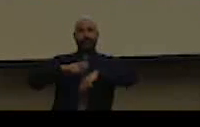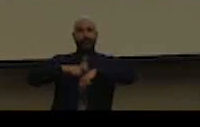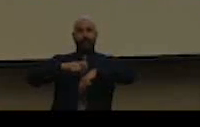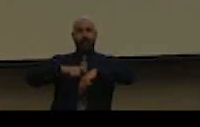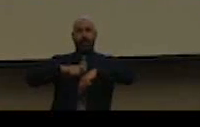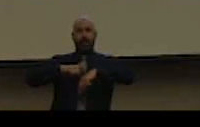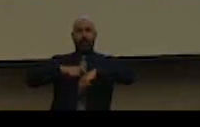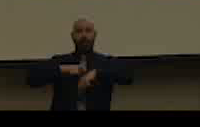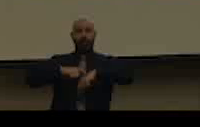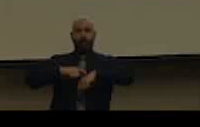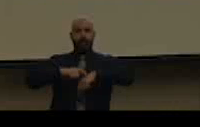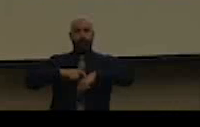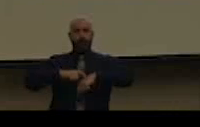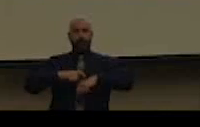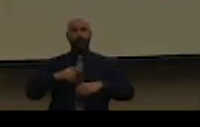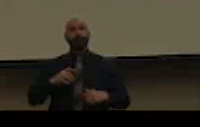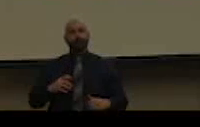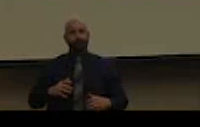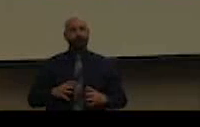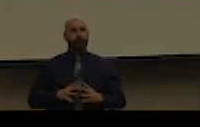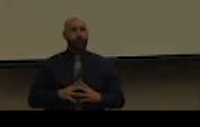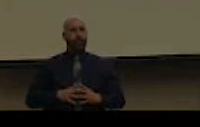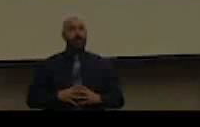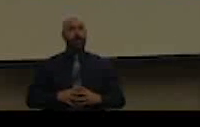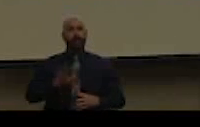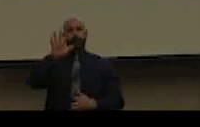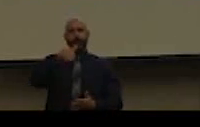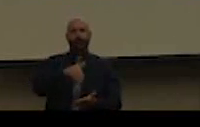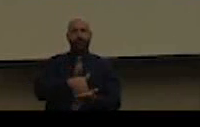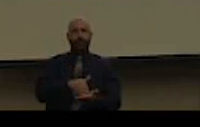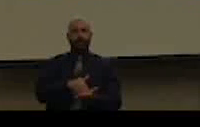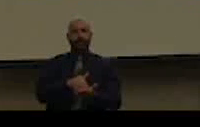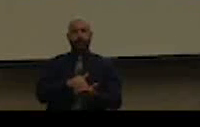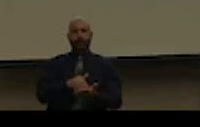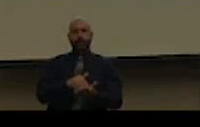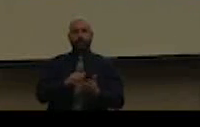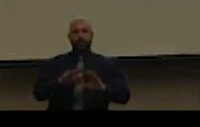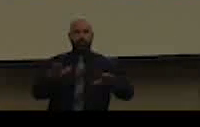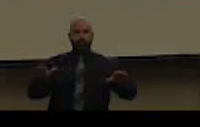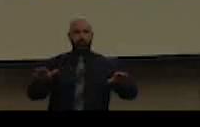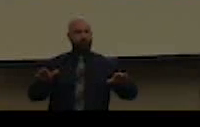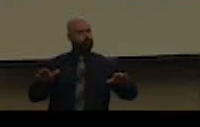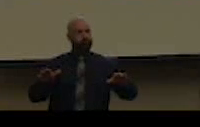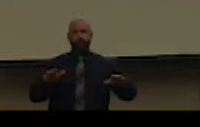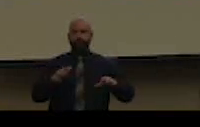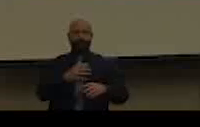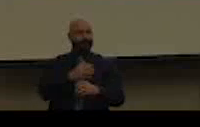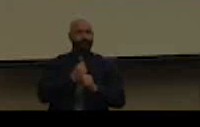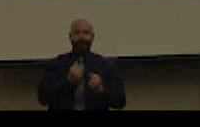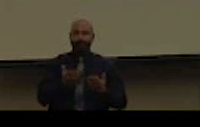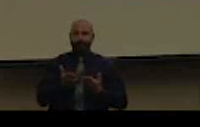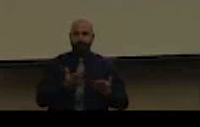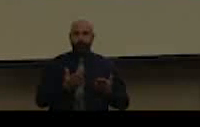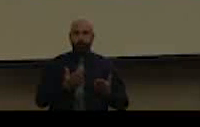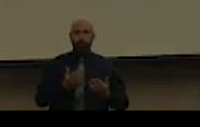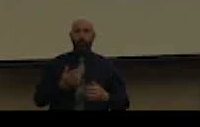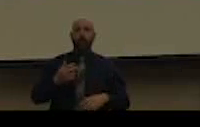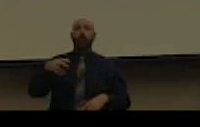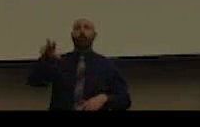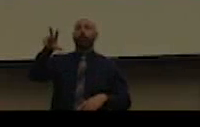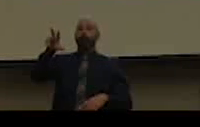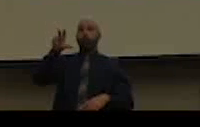there were about 5,000 children unserved. We received an additional $8.9 million to